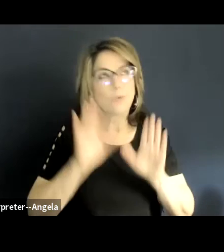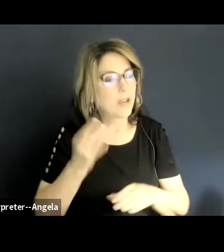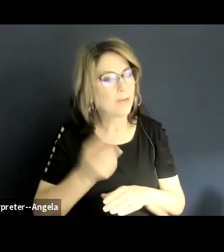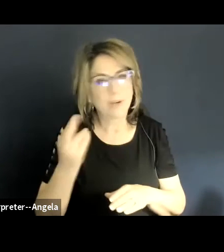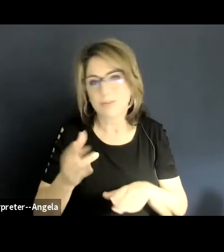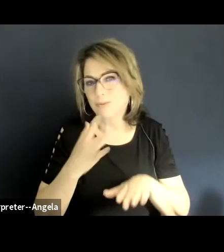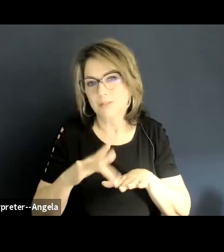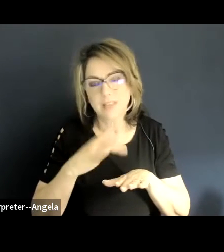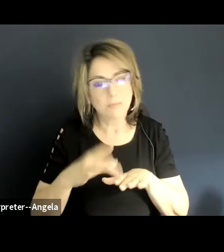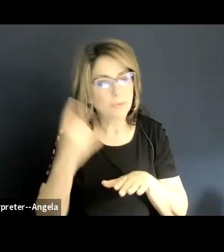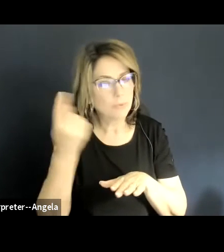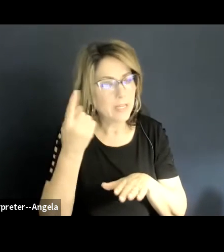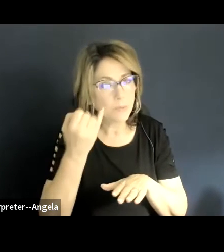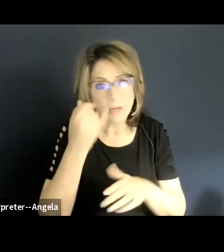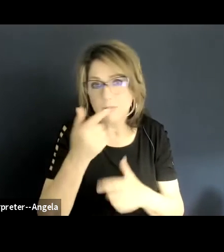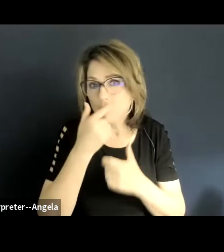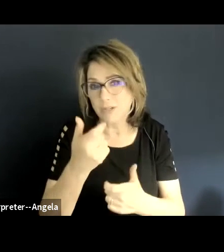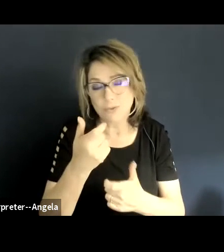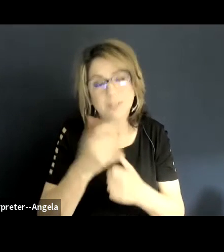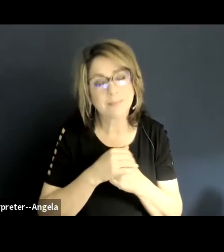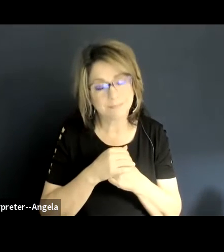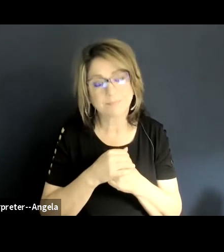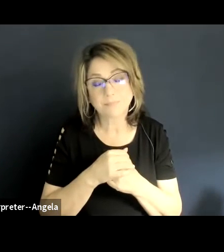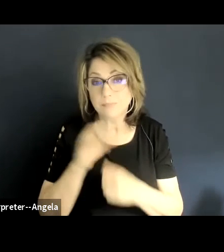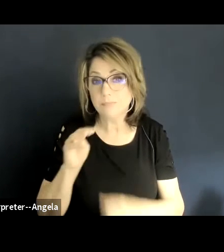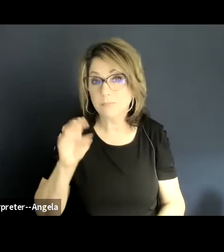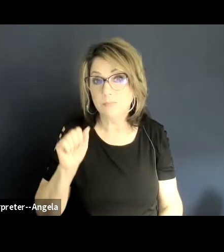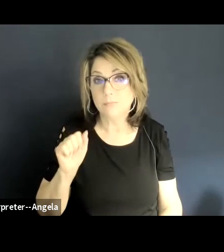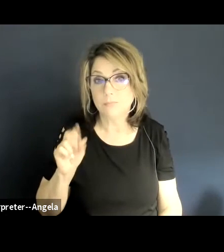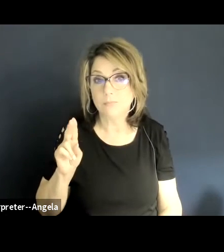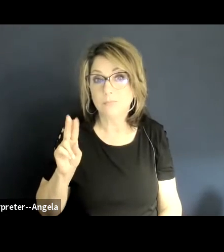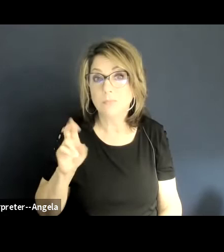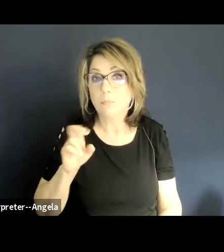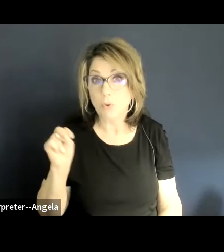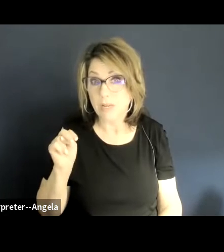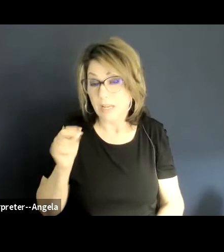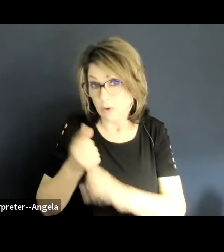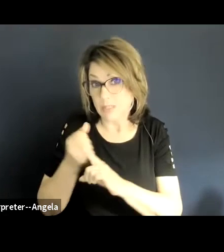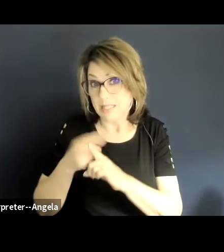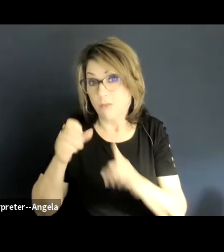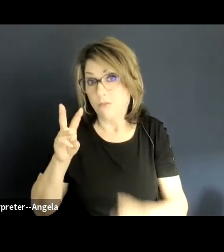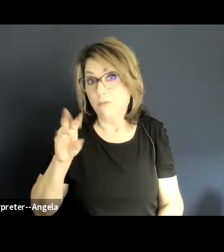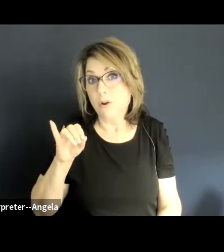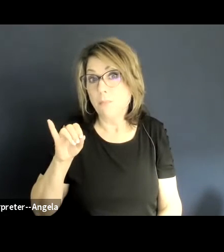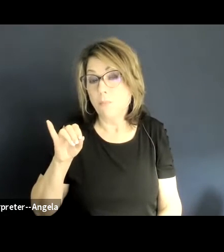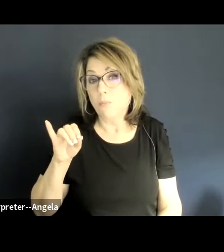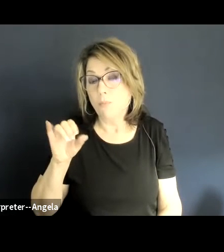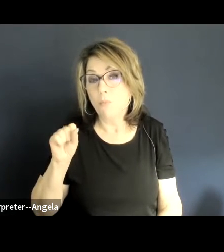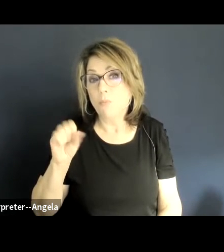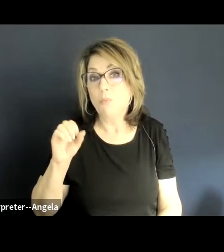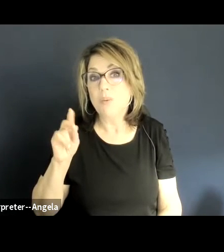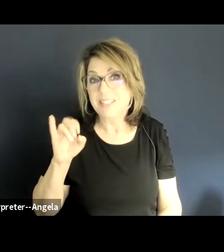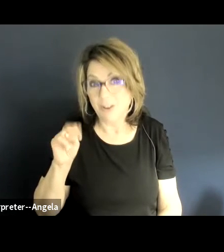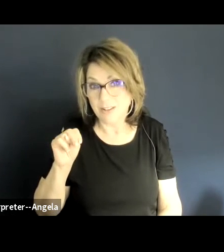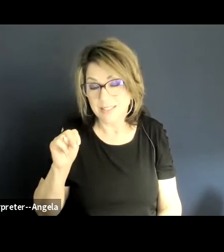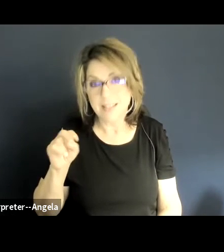anyone who's interested in going down this road. You know, Maureen is from Wisconsin, and one of the people that I learned a great deal